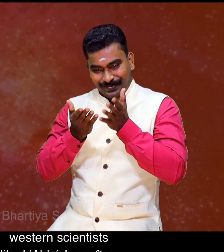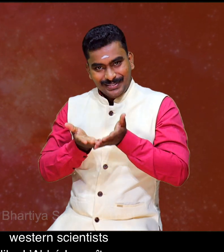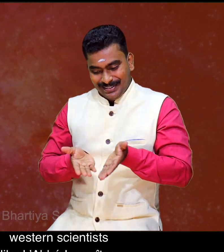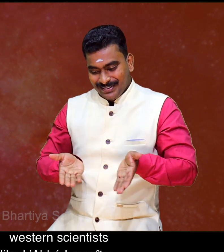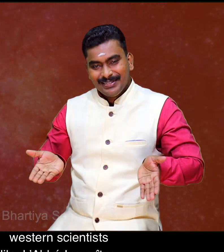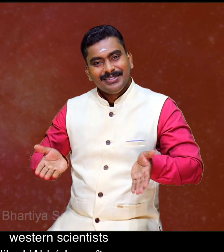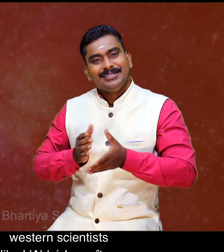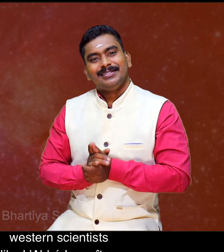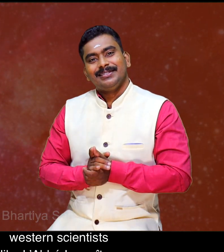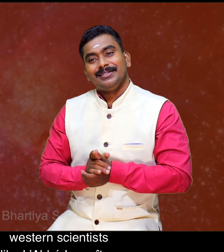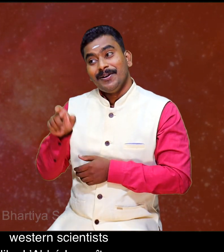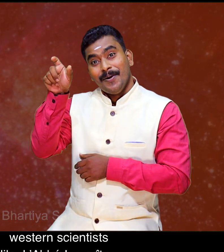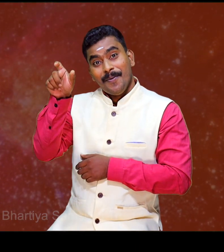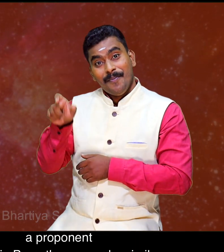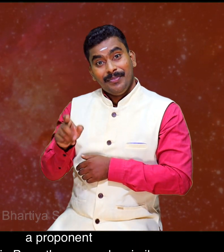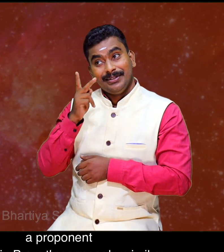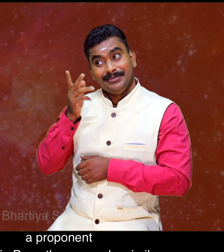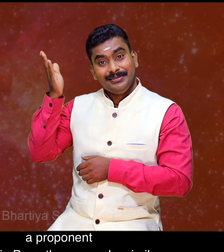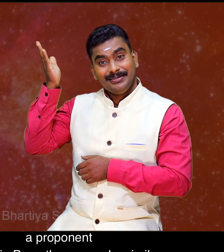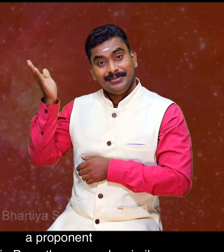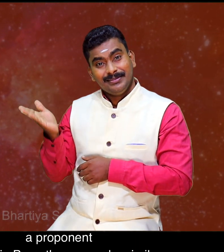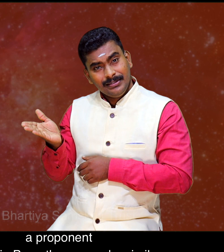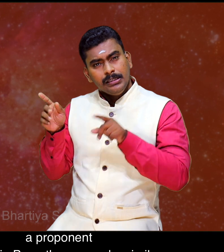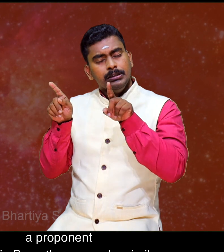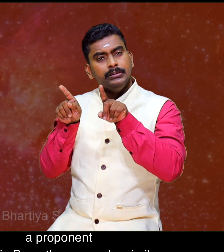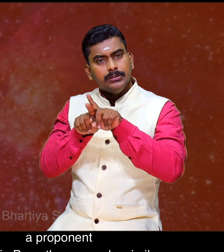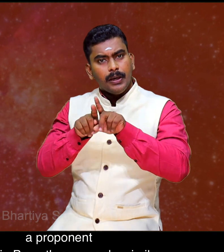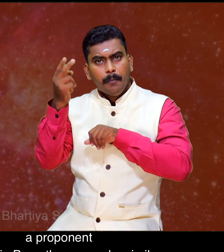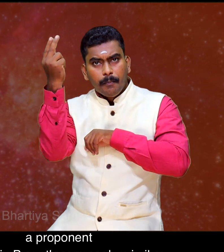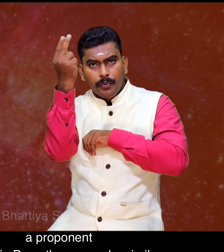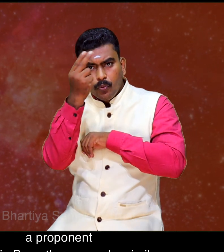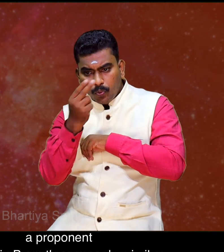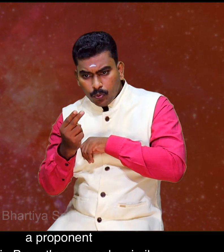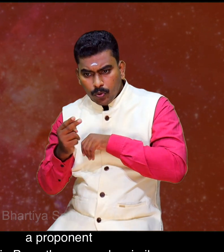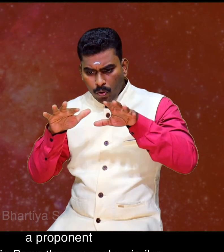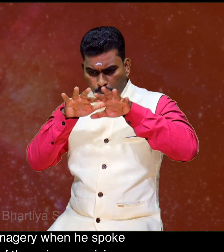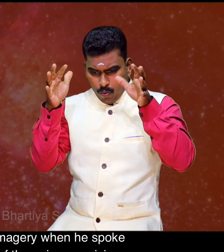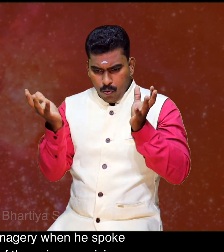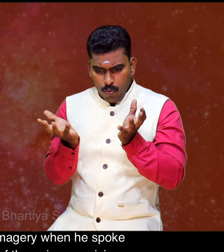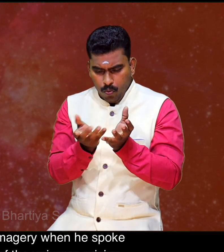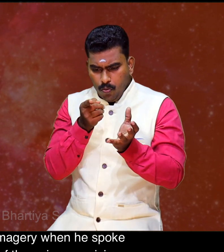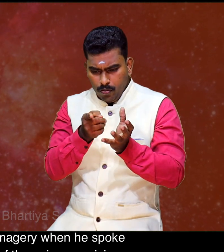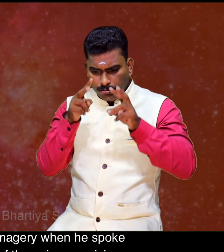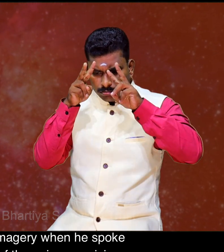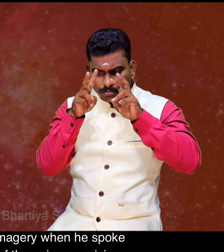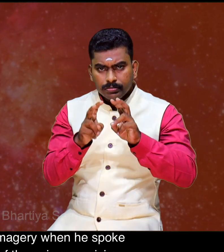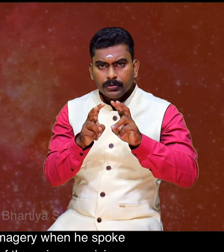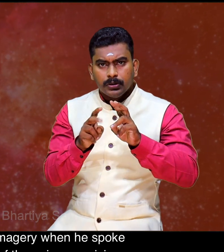as Levi Lemaitre, proponent of the Big Bang theory, used a similar imagery when he spoke of the